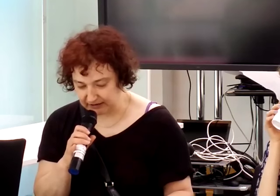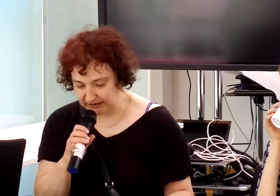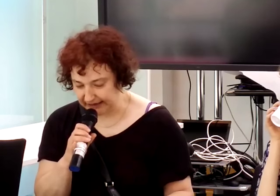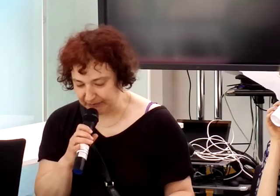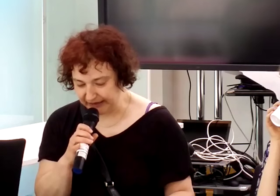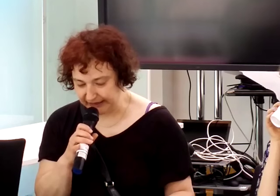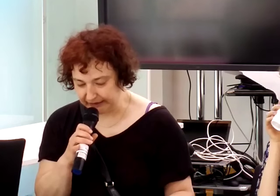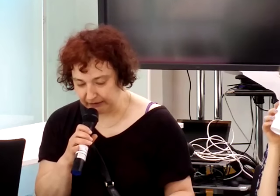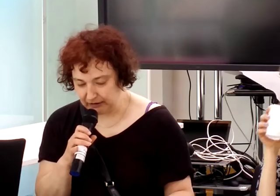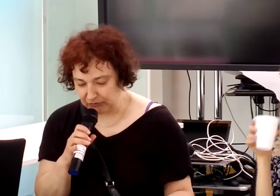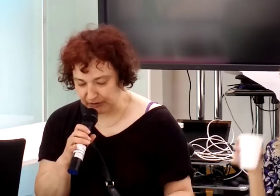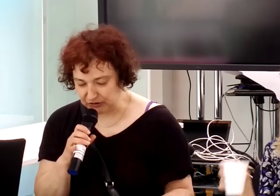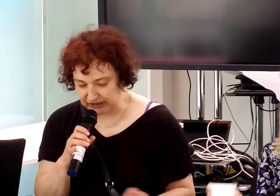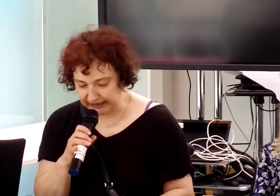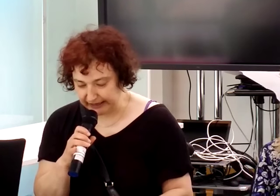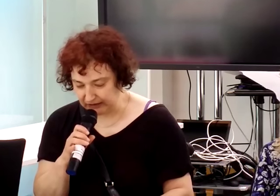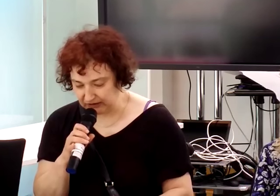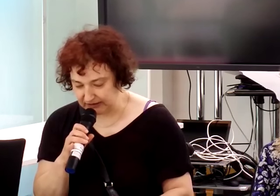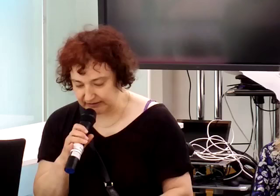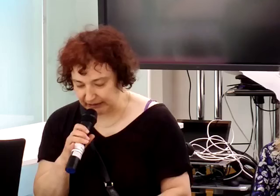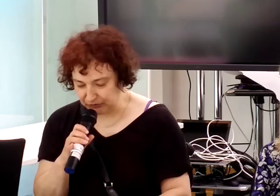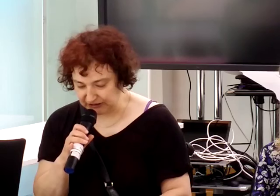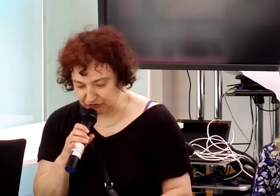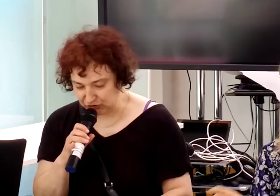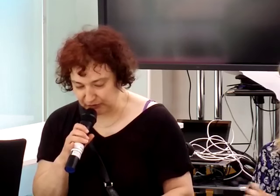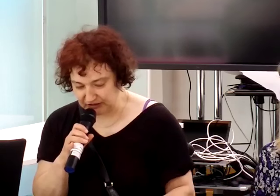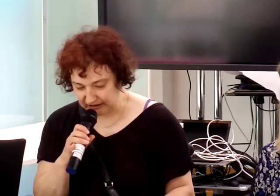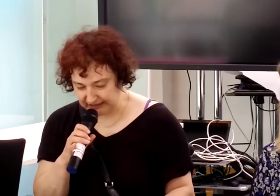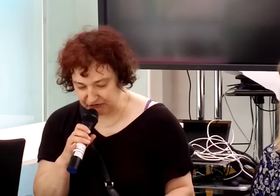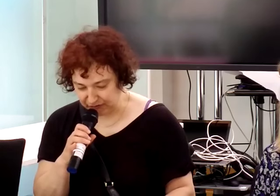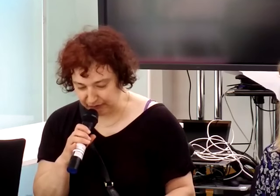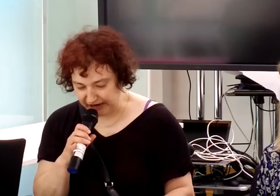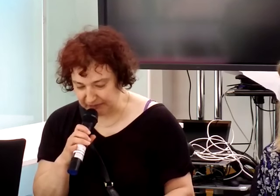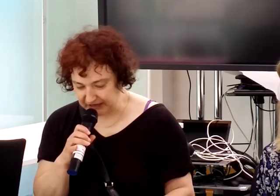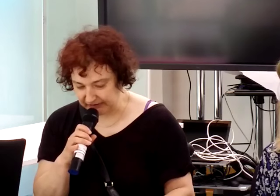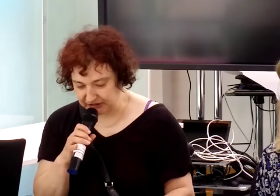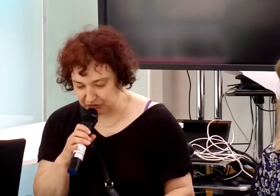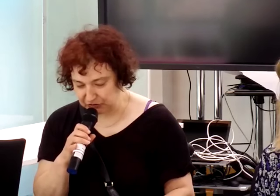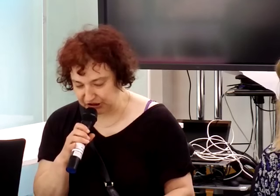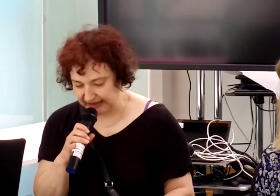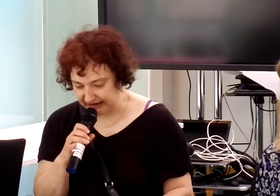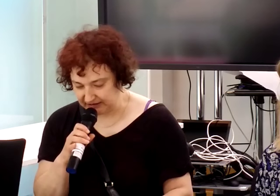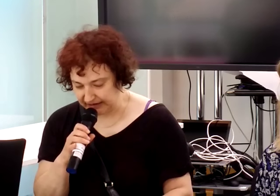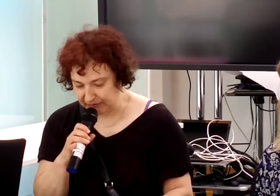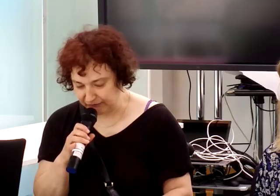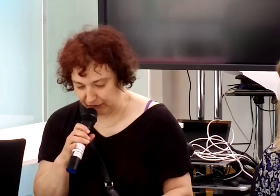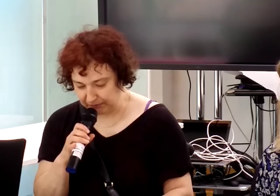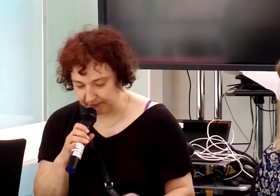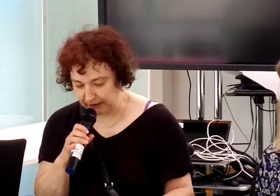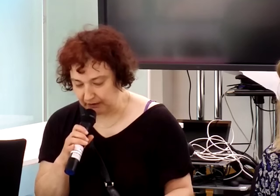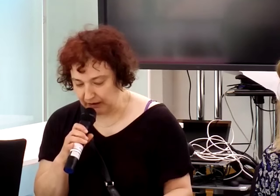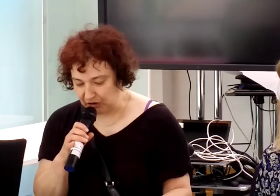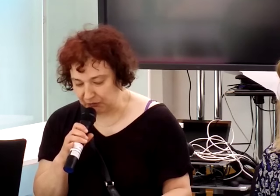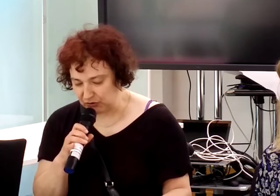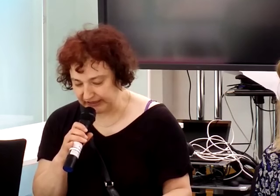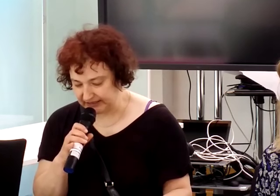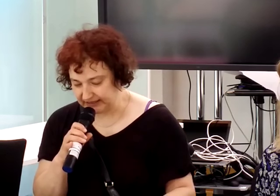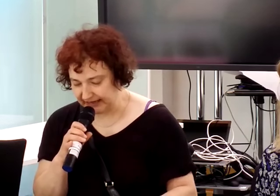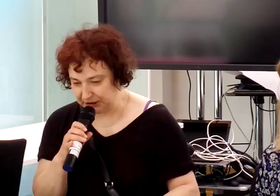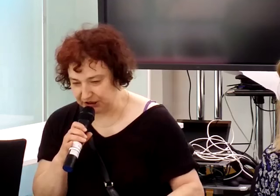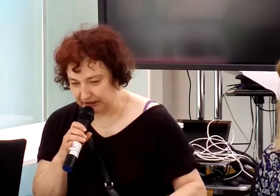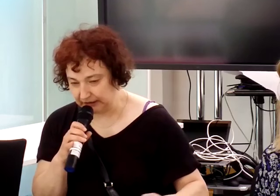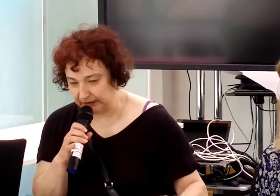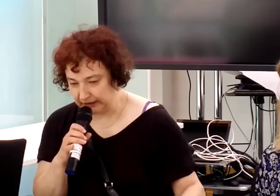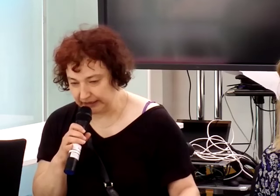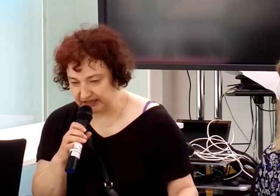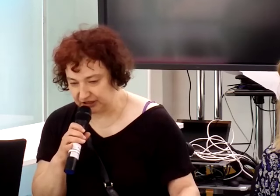Women seeking asylum here, mostly ill, disabled and traumatised from the rape and other torture they escaped from, are put